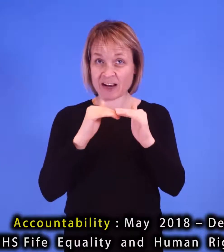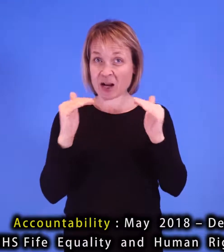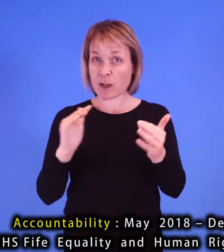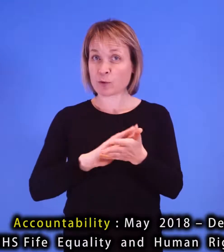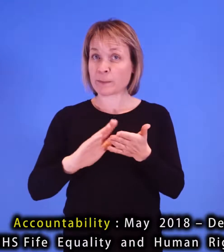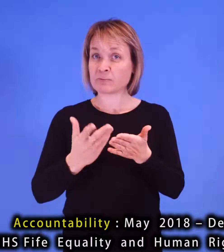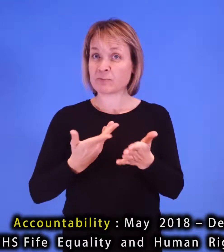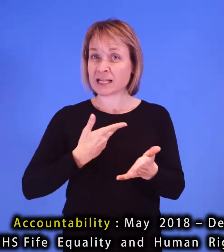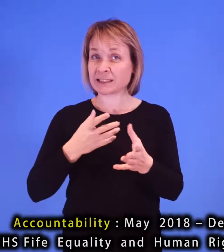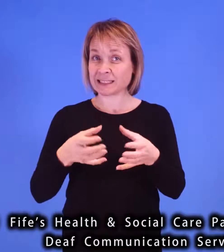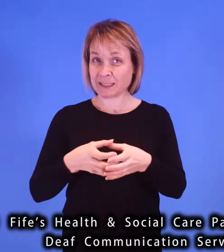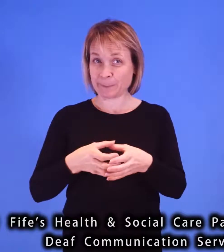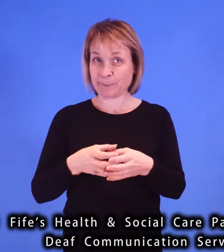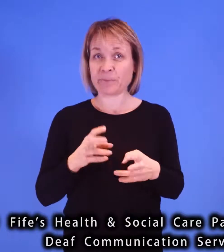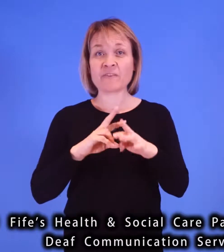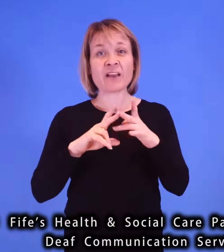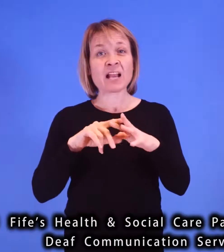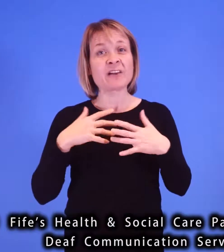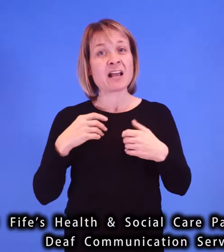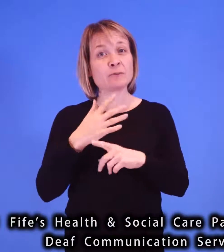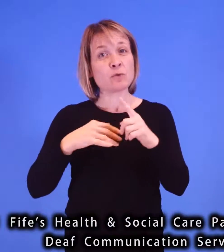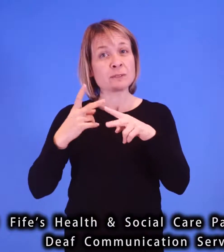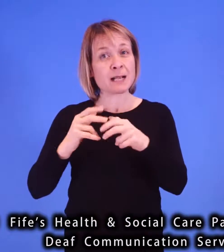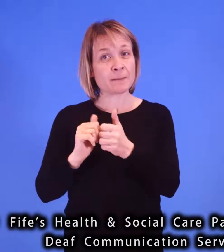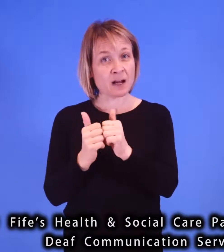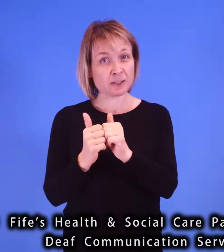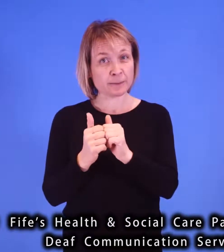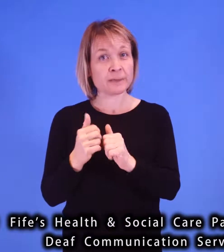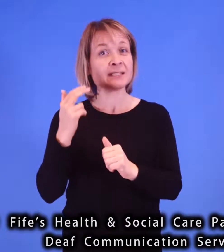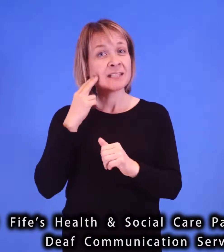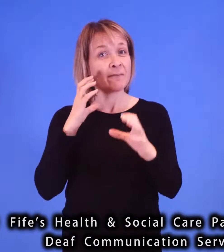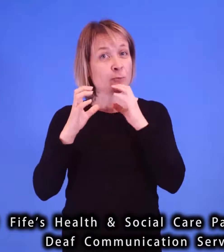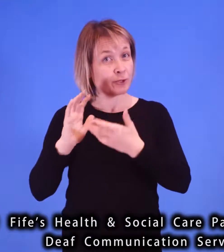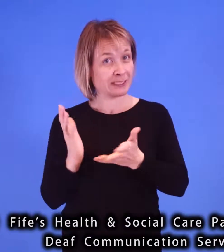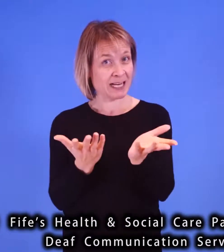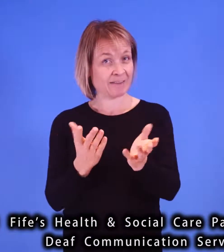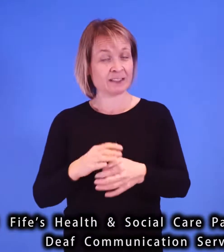Team. Fife's Health and Social Care Partnership. Deaf Communication Service.